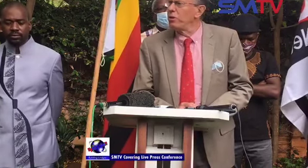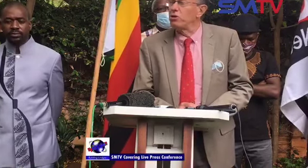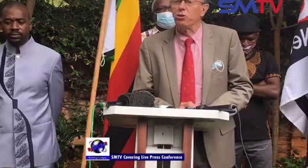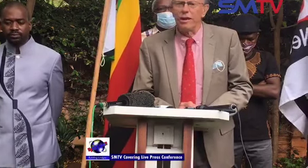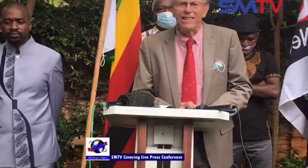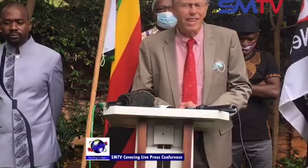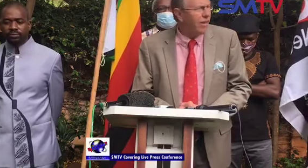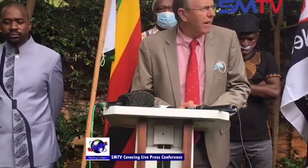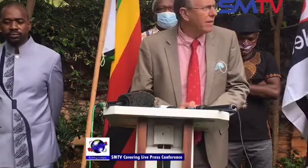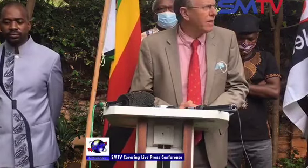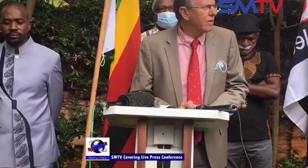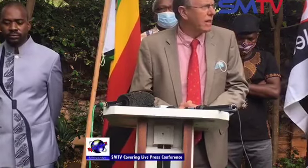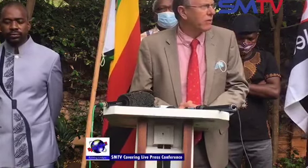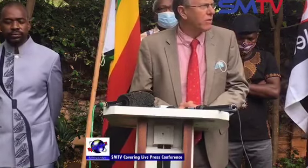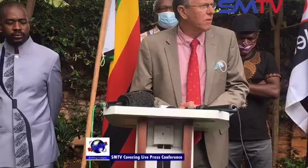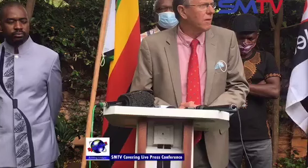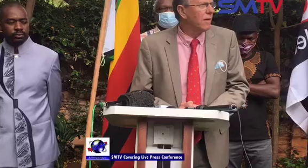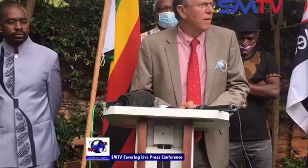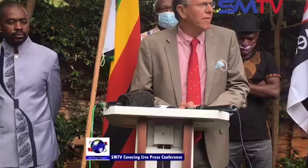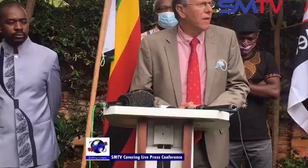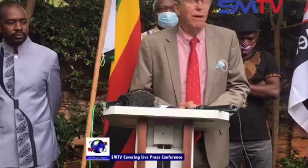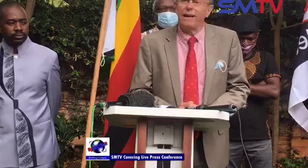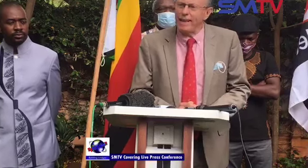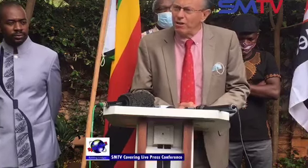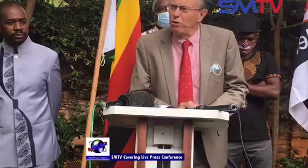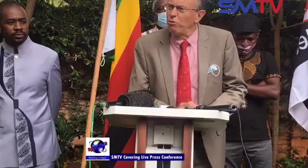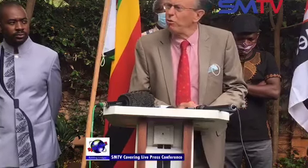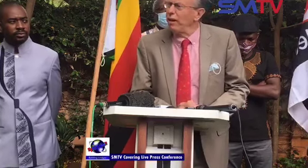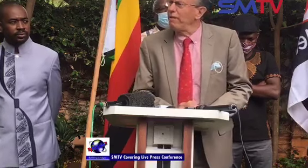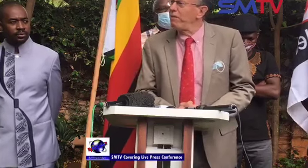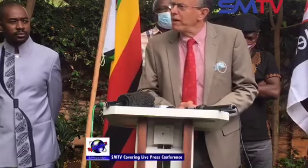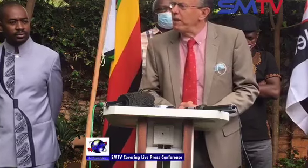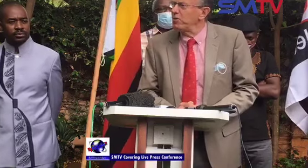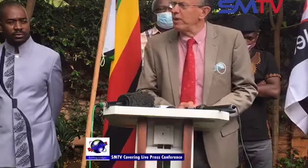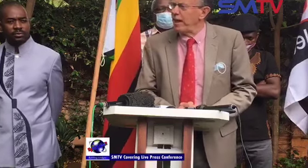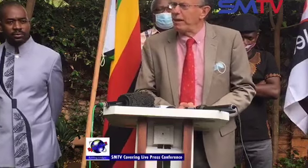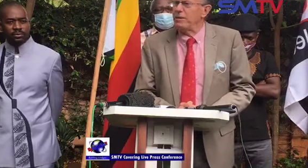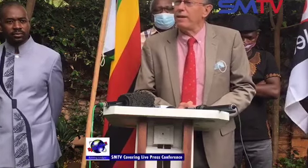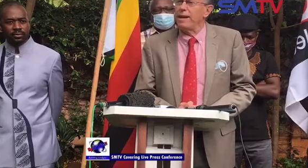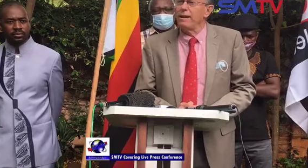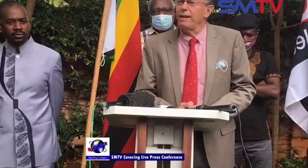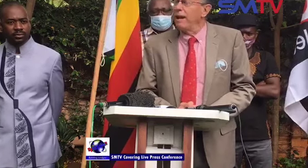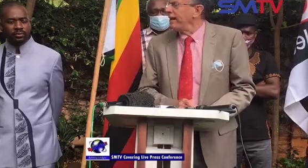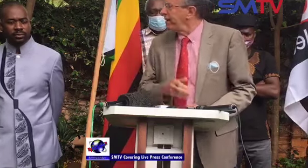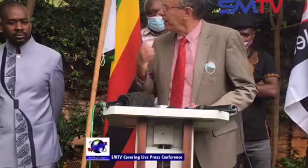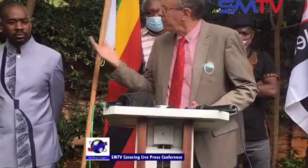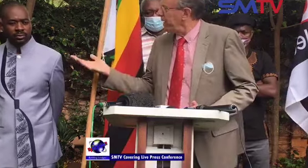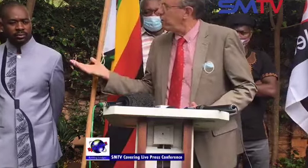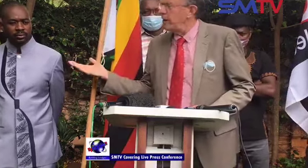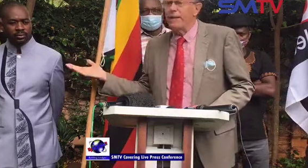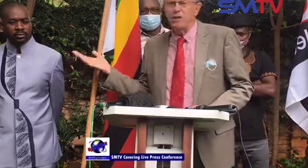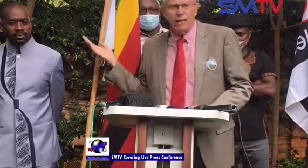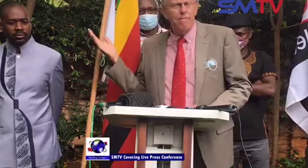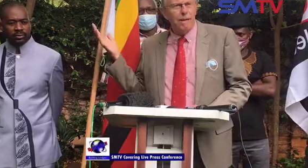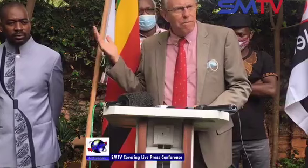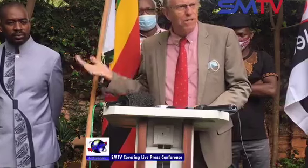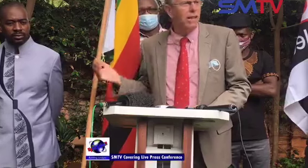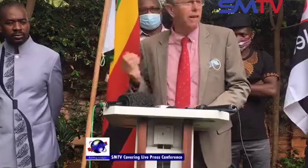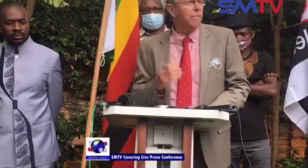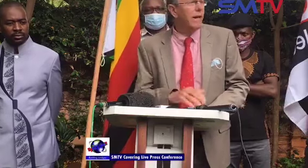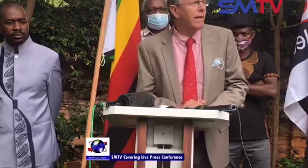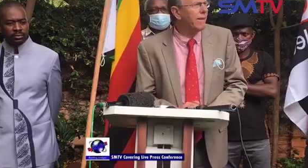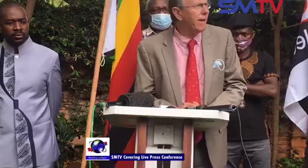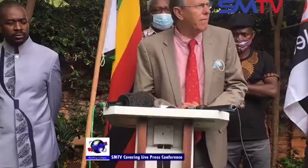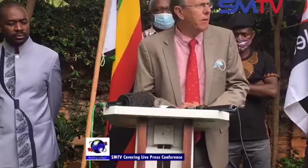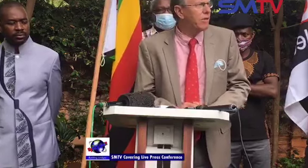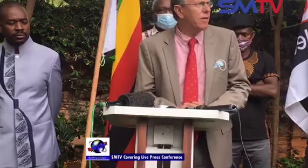so that you can interrogate these accounts. But I thank you very much for coming today. I thank my colleagues. In particular,